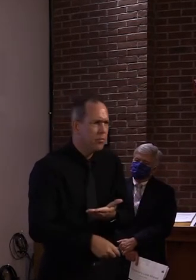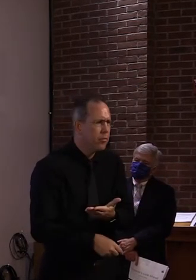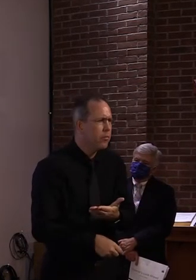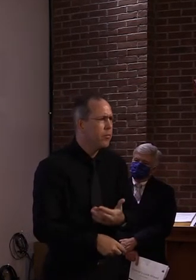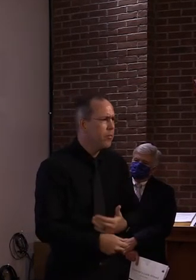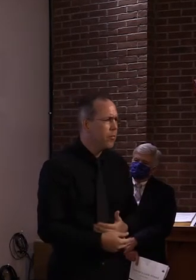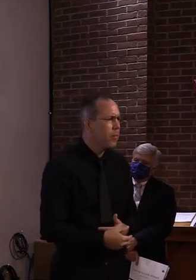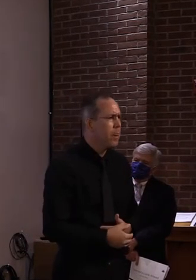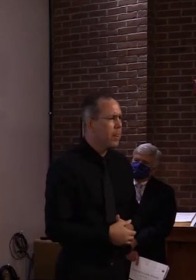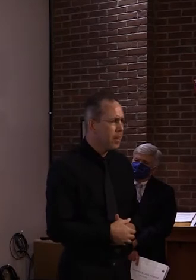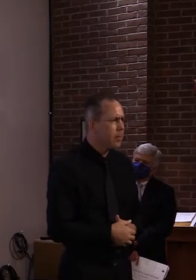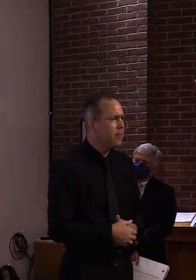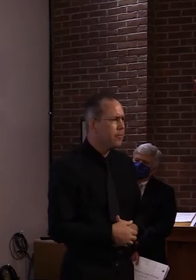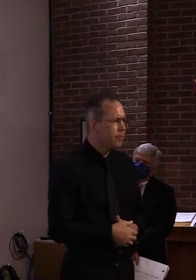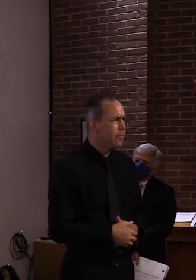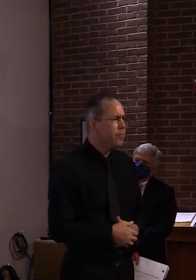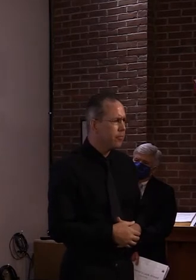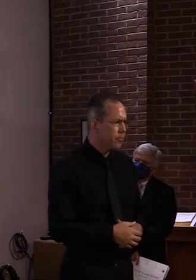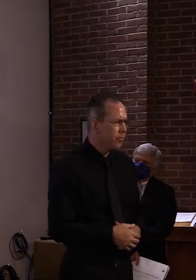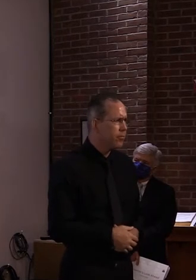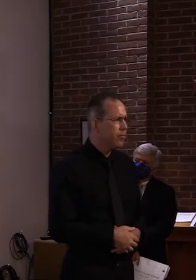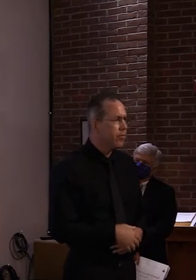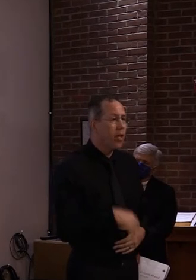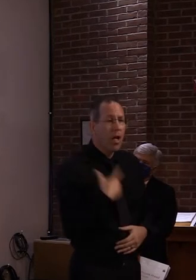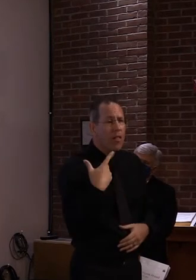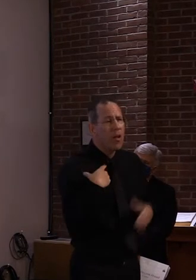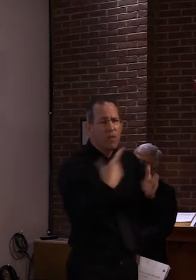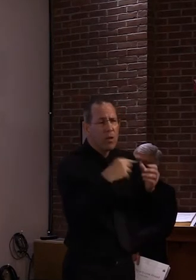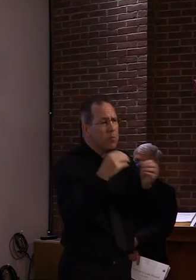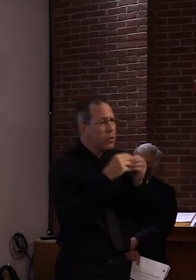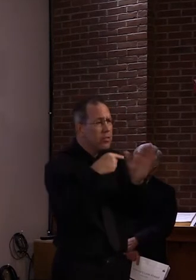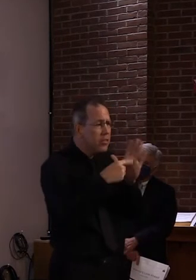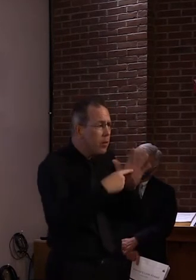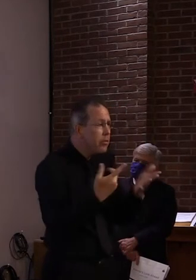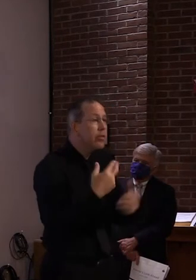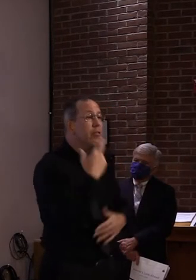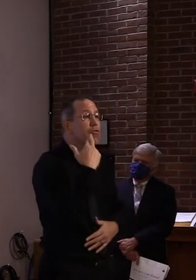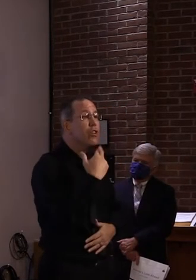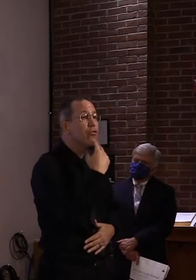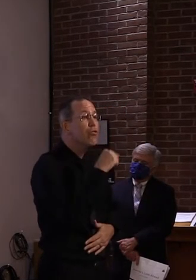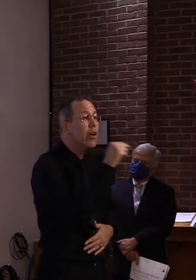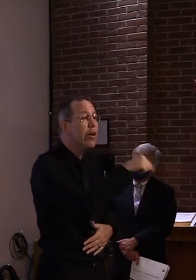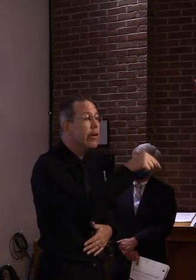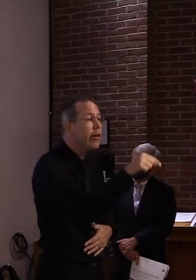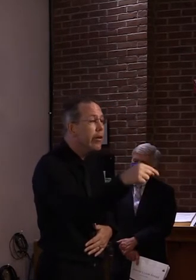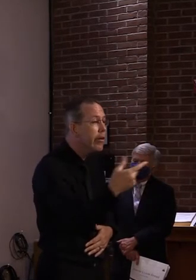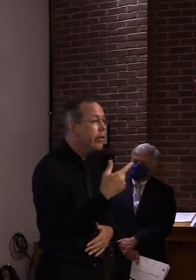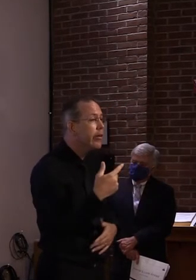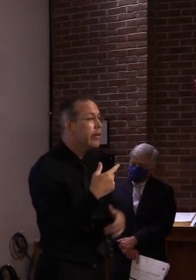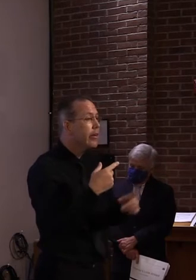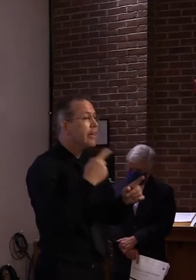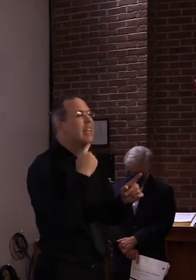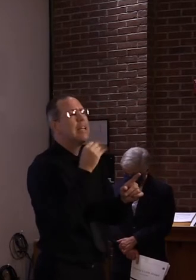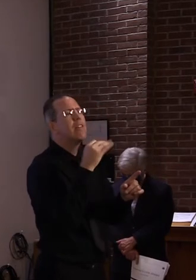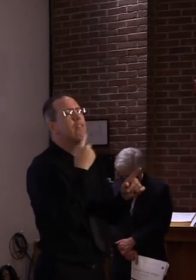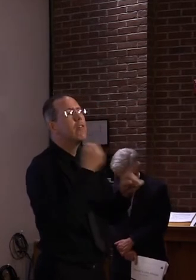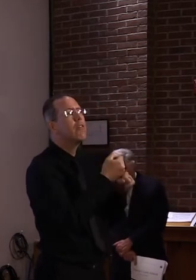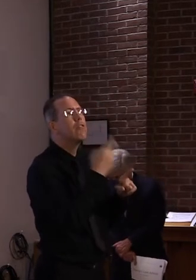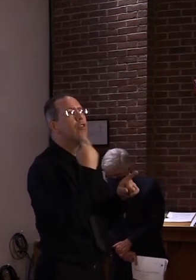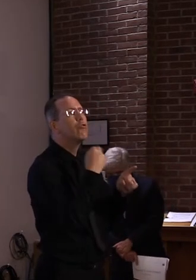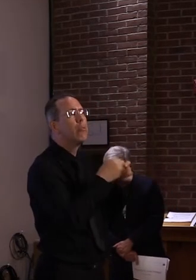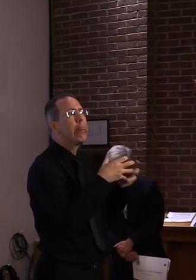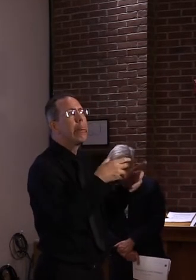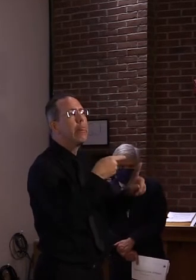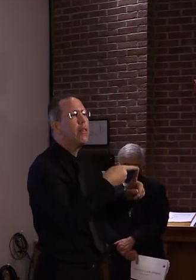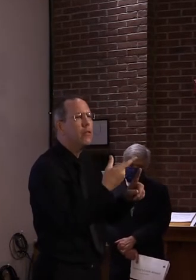test positive. Or will you withhold that from Vermonters, much like the Fairhaven facility, so potential diners are left